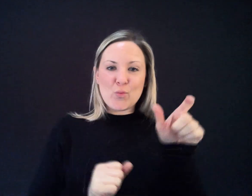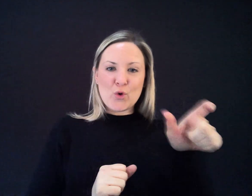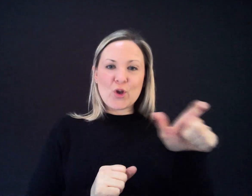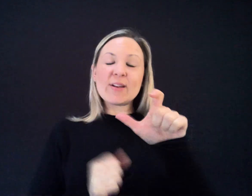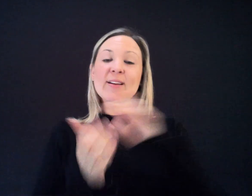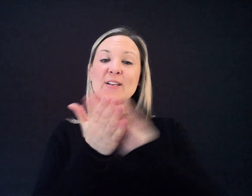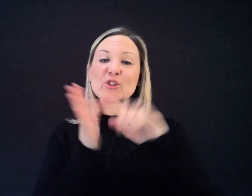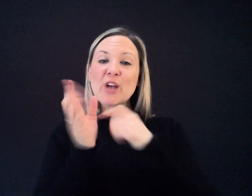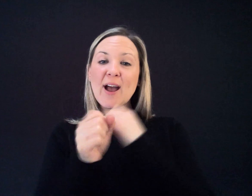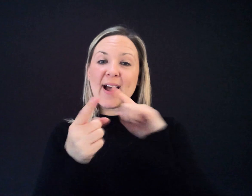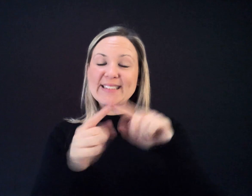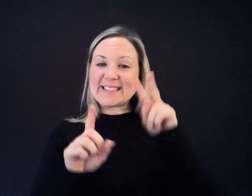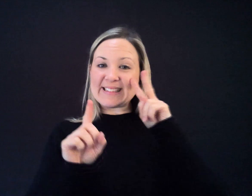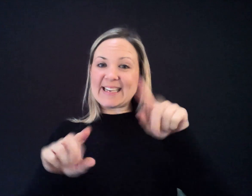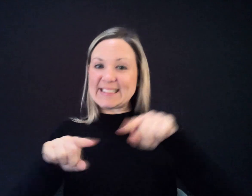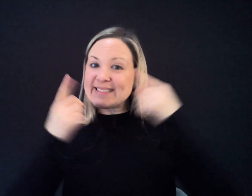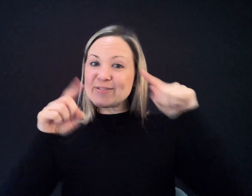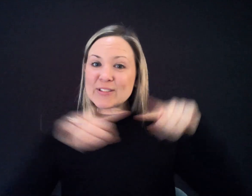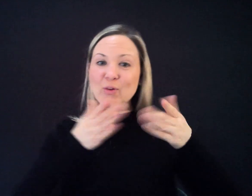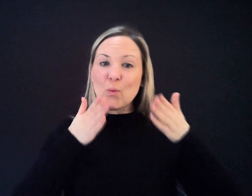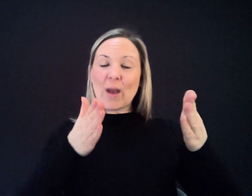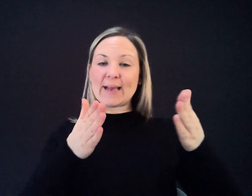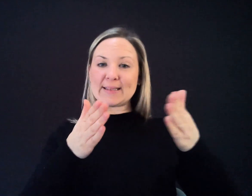ways right across the globe.